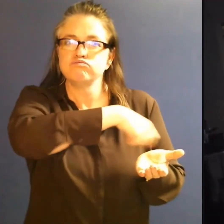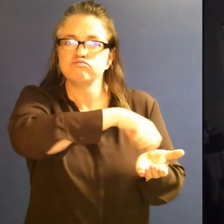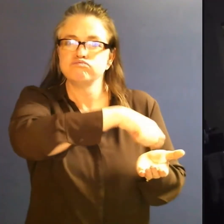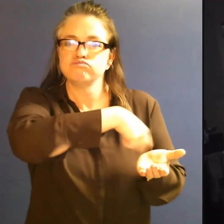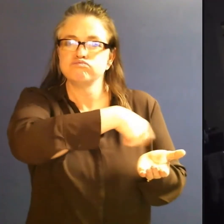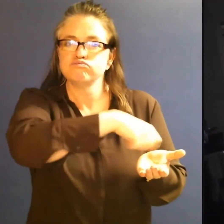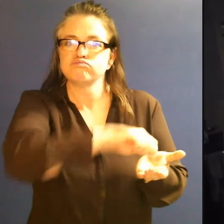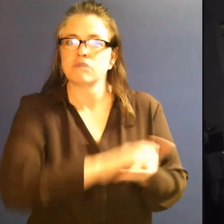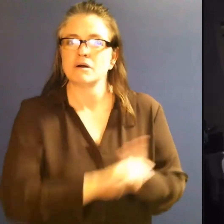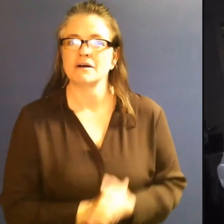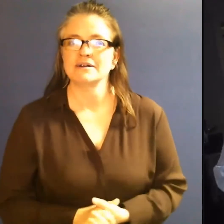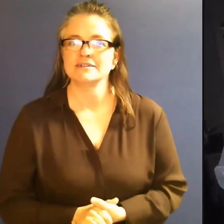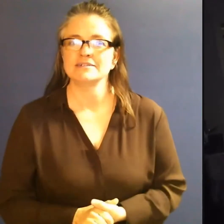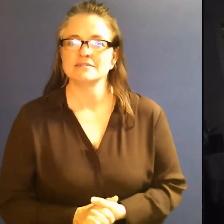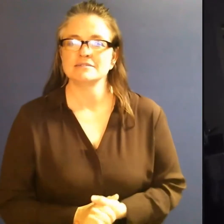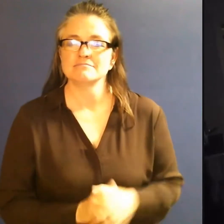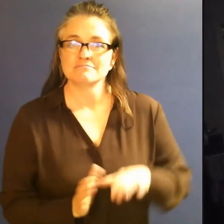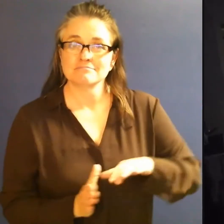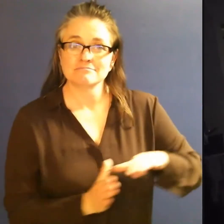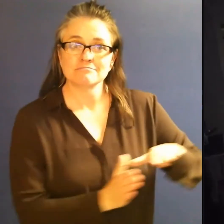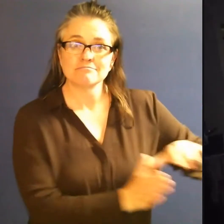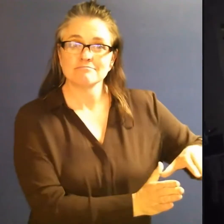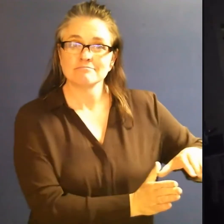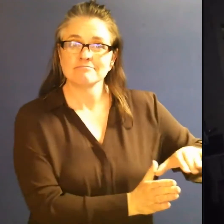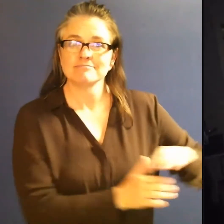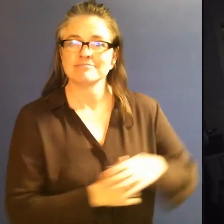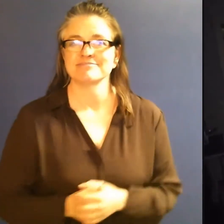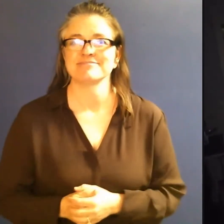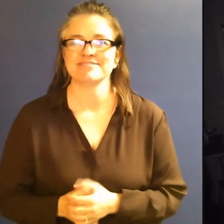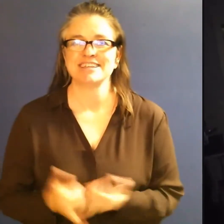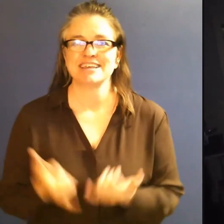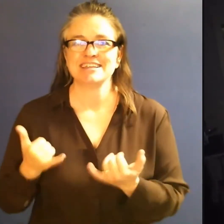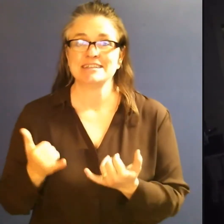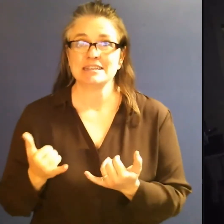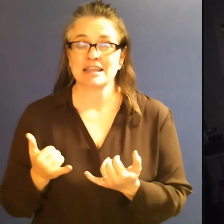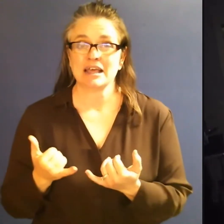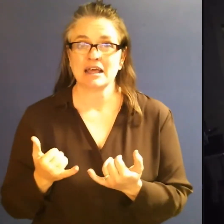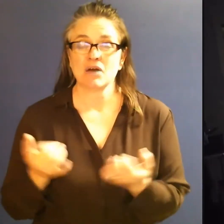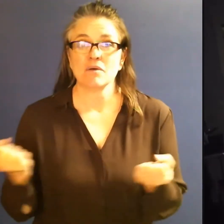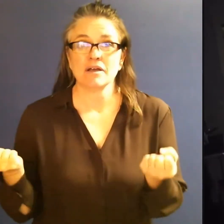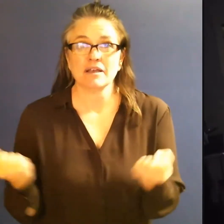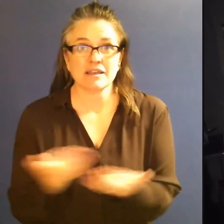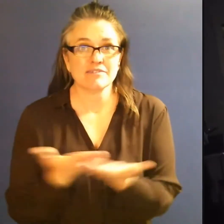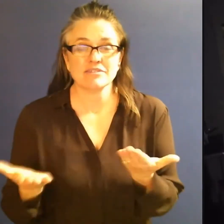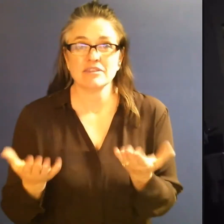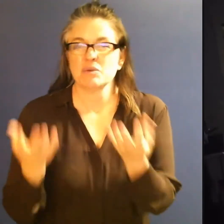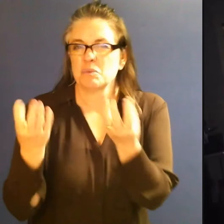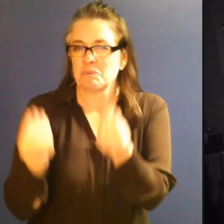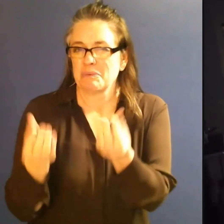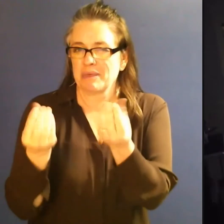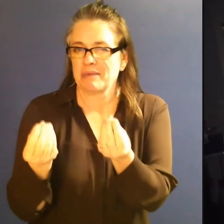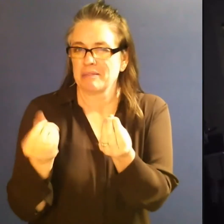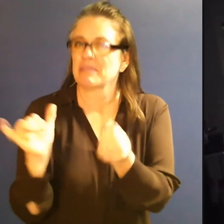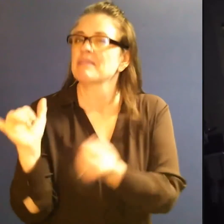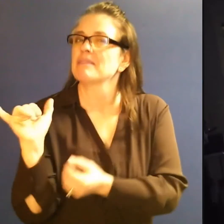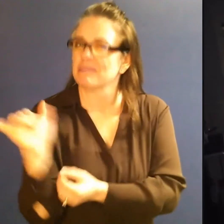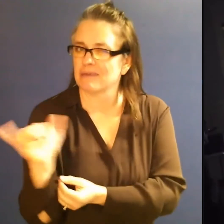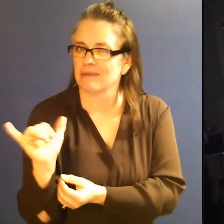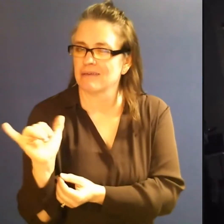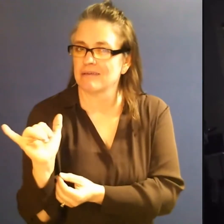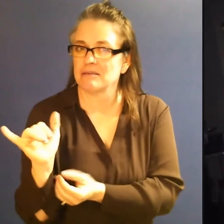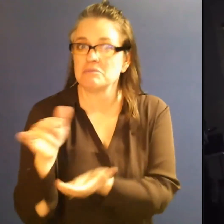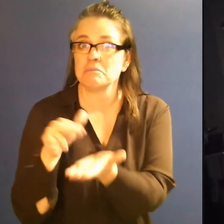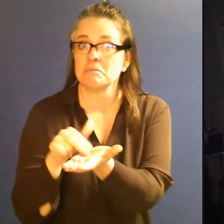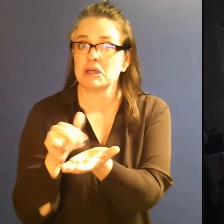set it to the side. And then you mix your wet ingredients, your